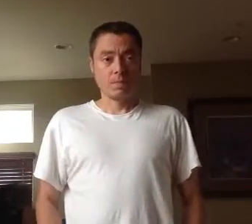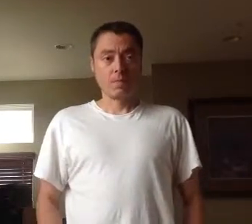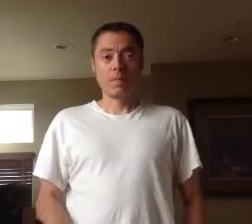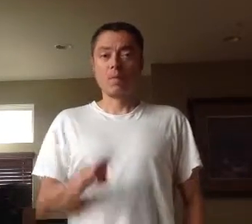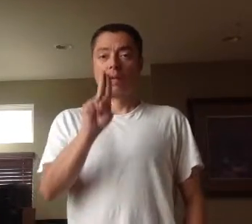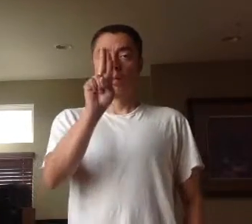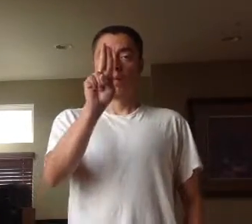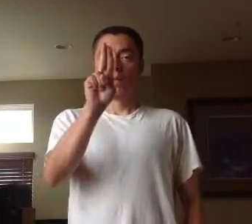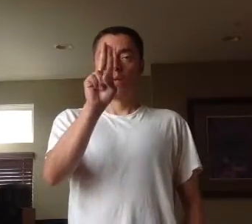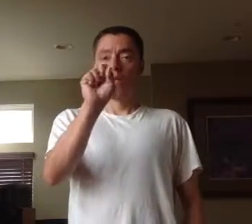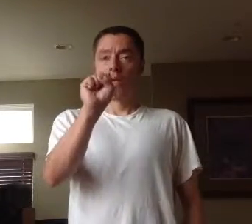USB.